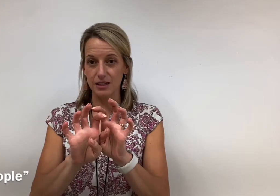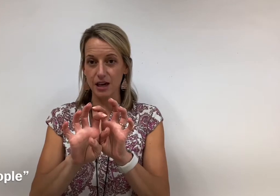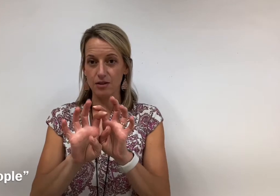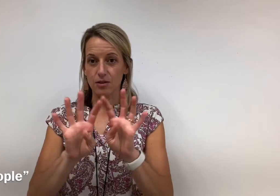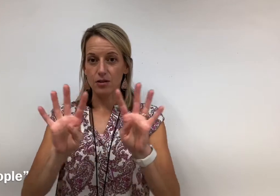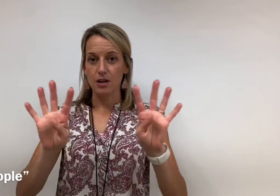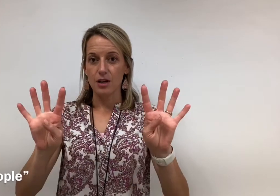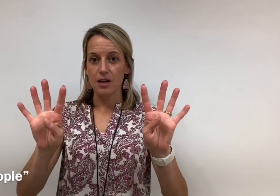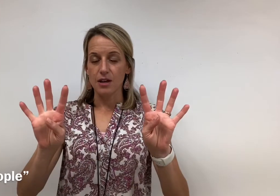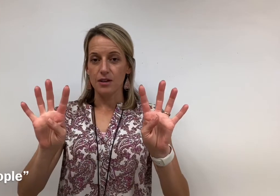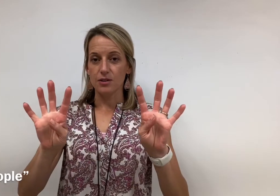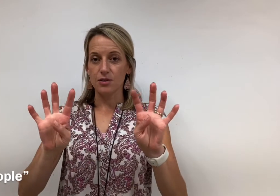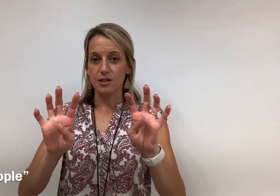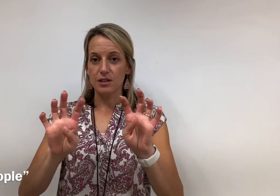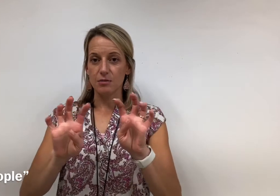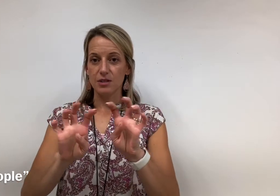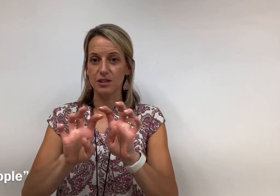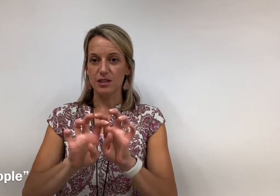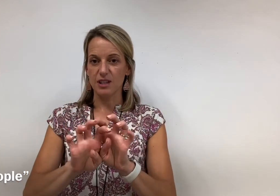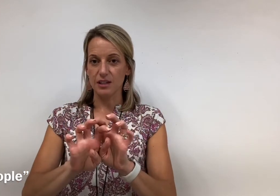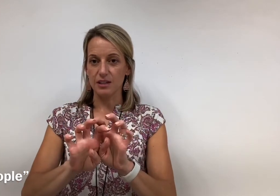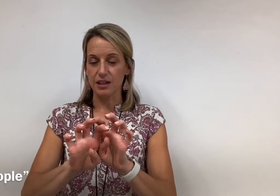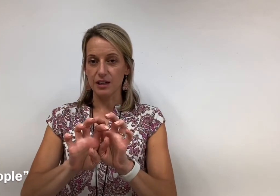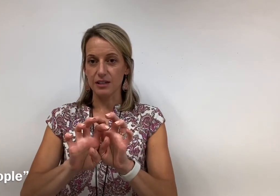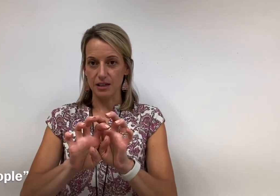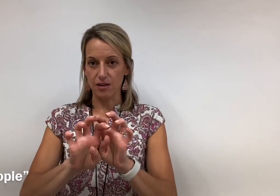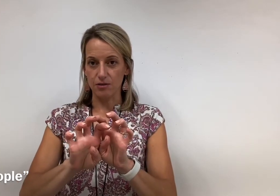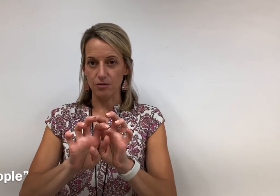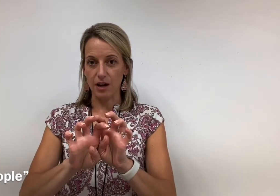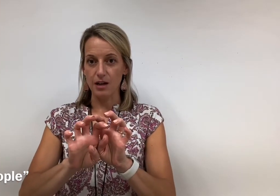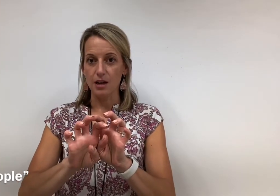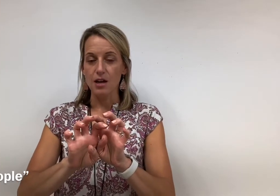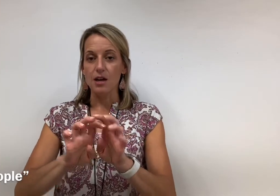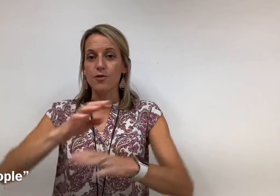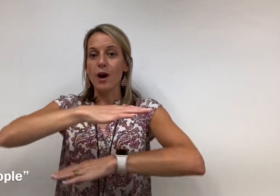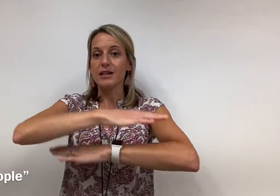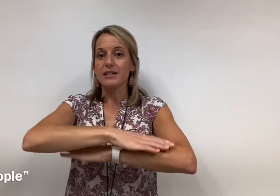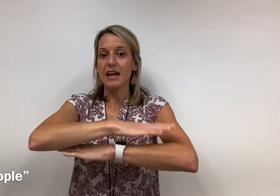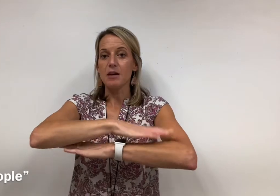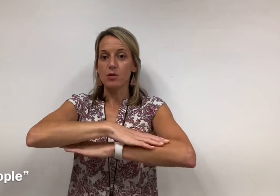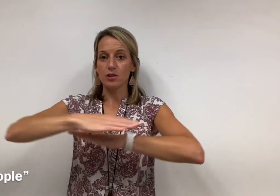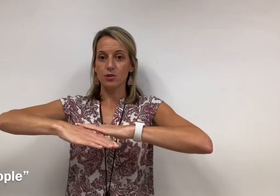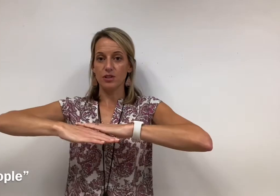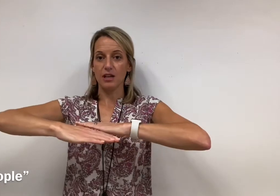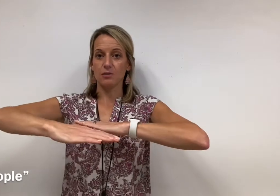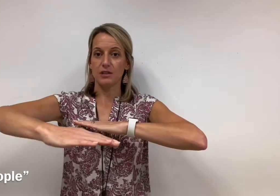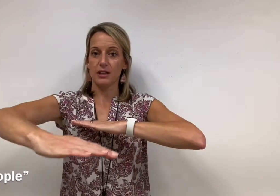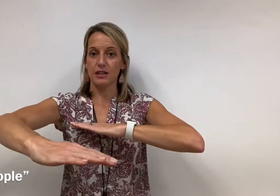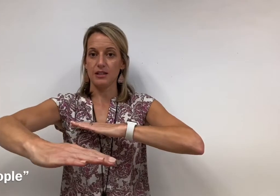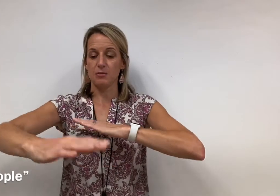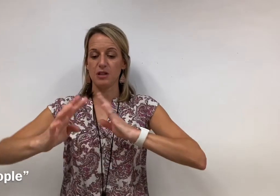together. So this is them sitting, getting together, right? If you had a table and you said it was like this and people